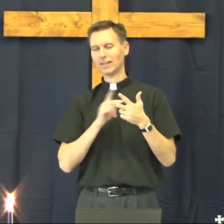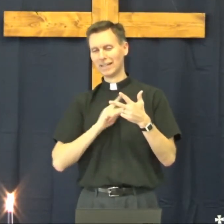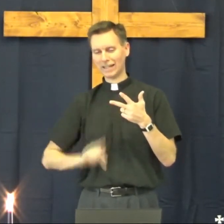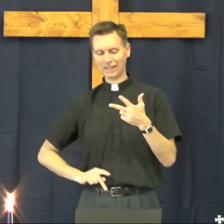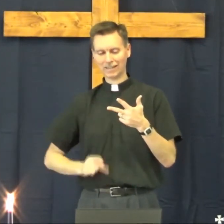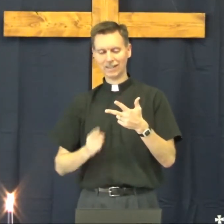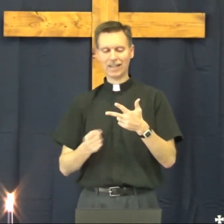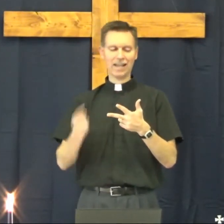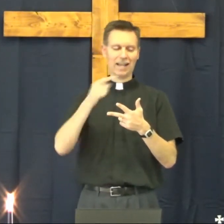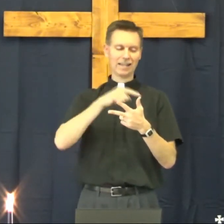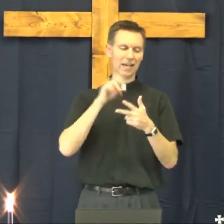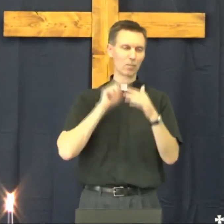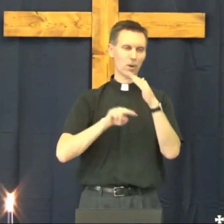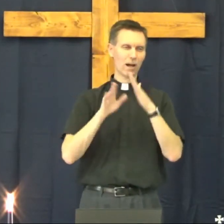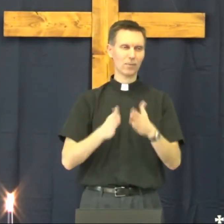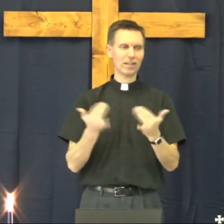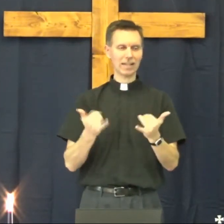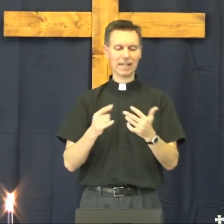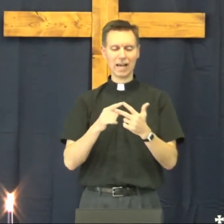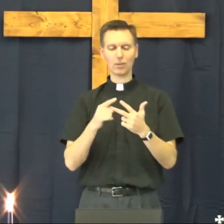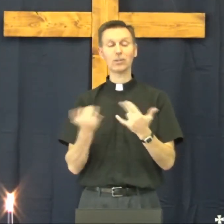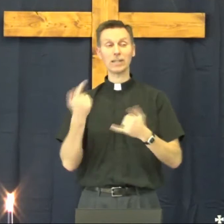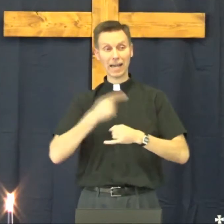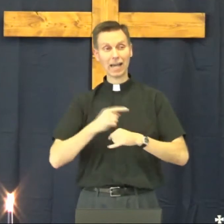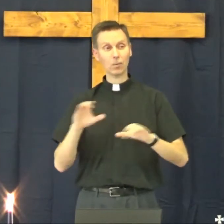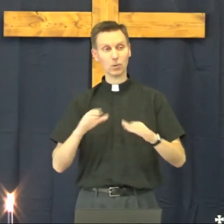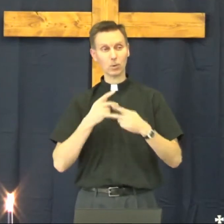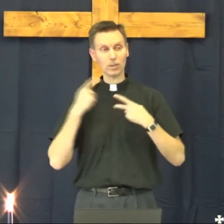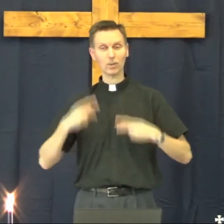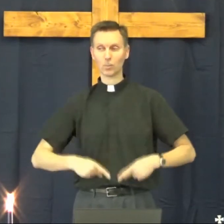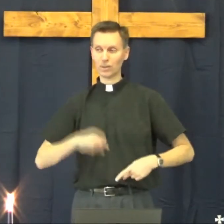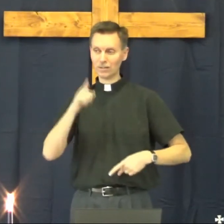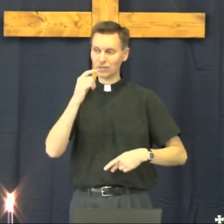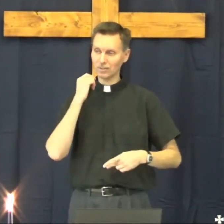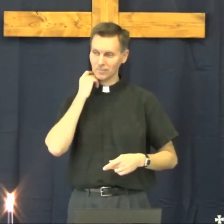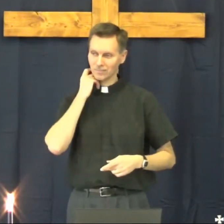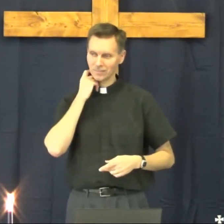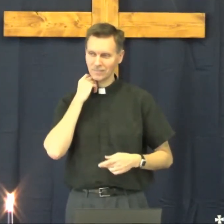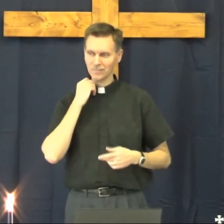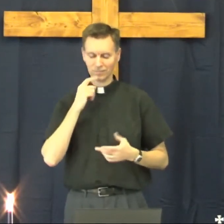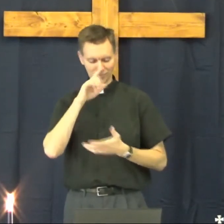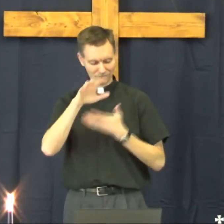king, and then prophet, and now today we're doing priest.